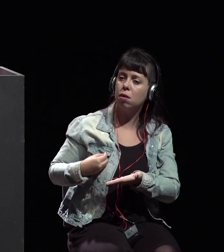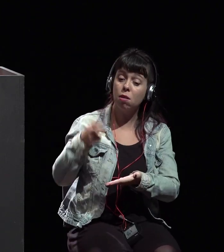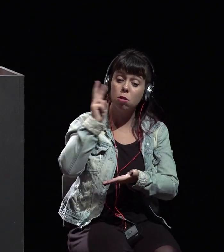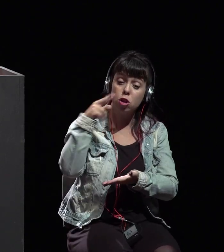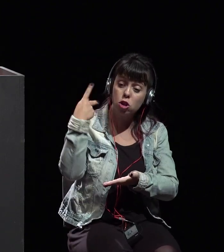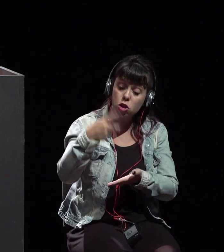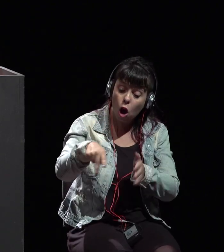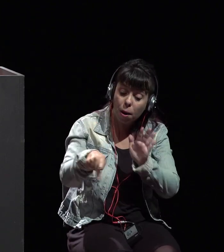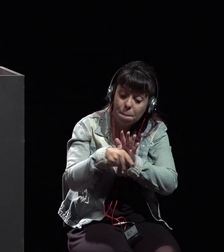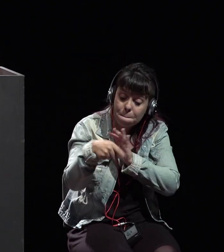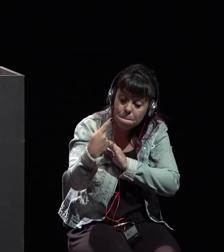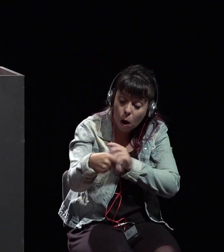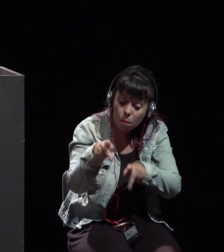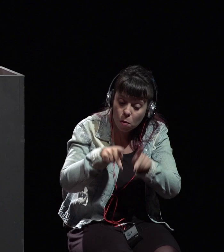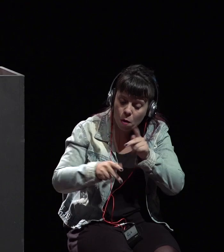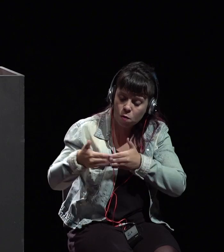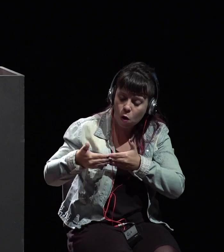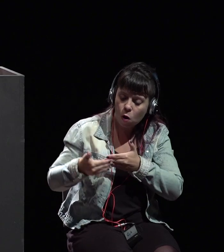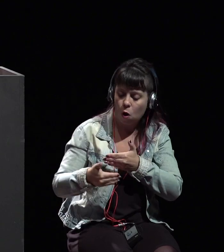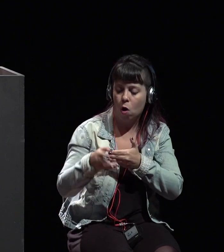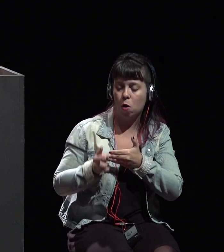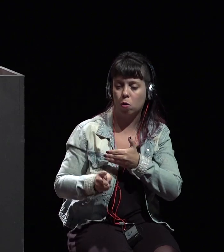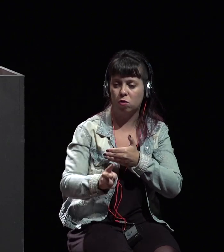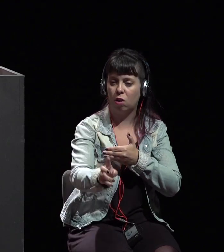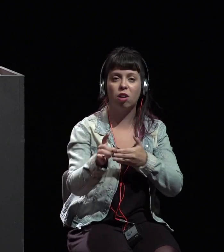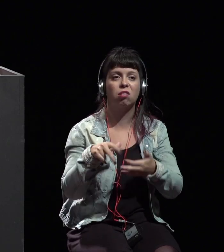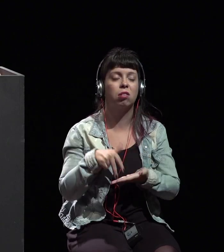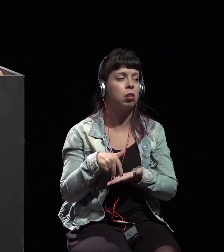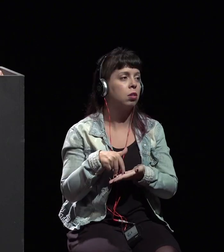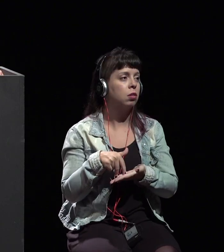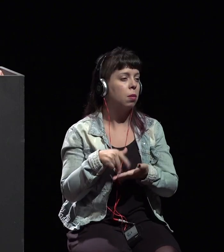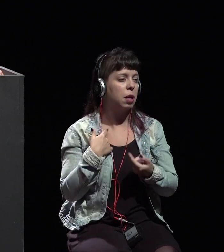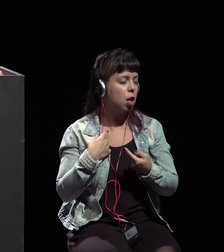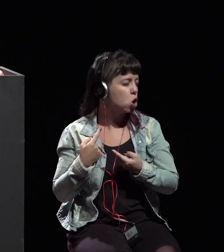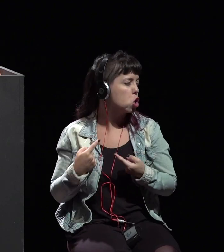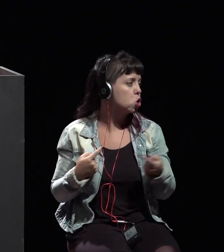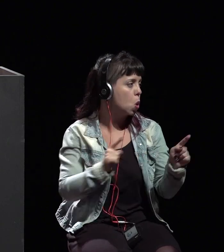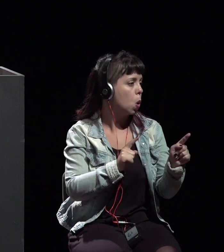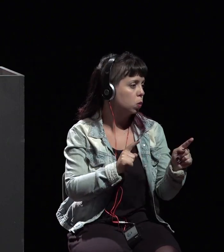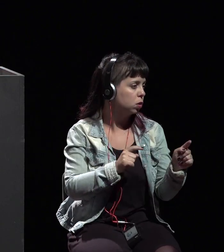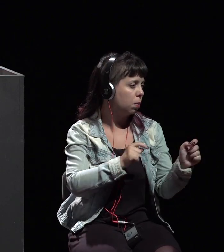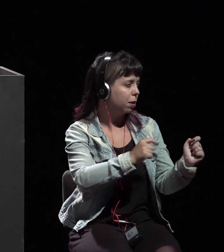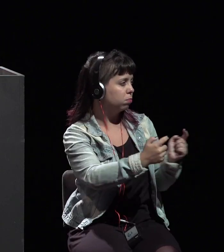chose to immortalize their epics and their genealogies.